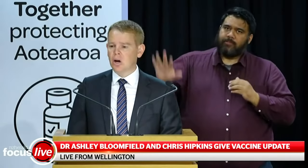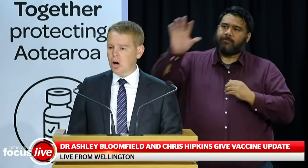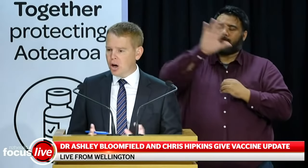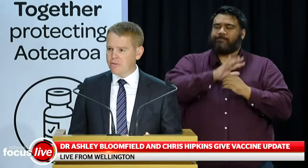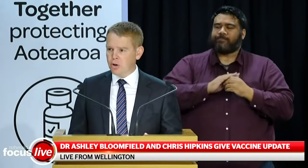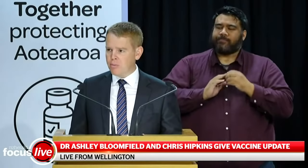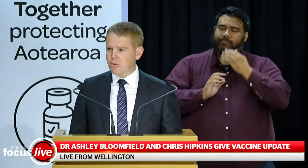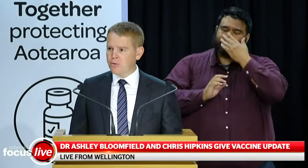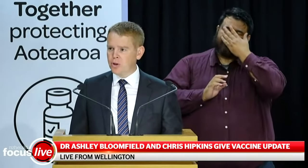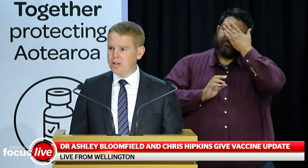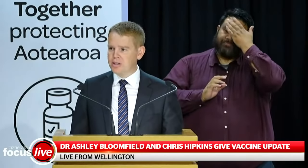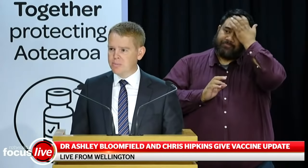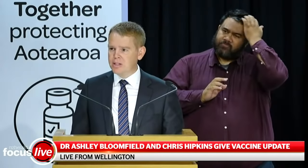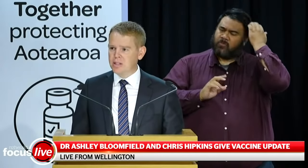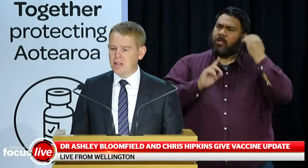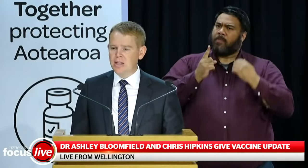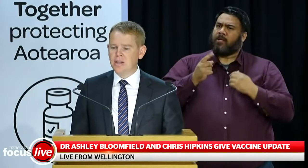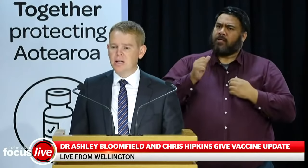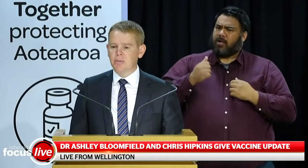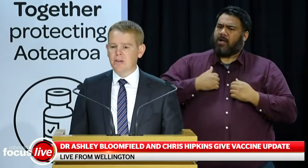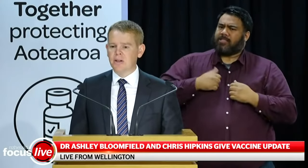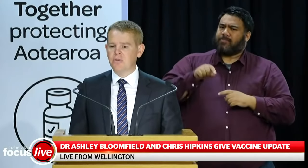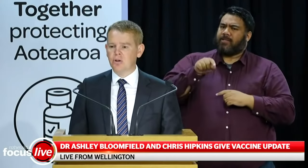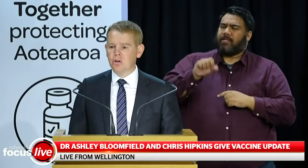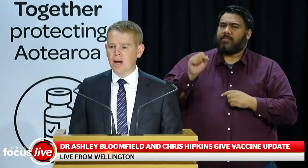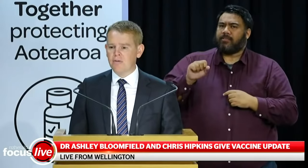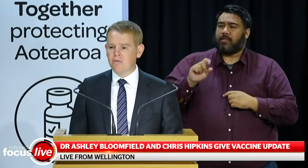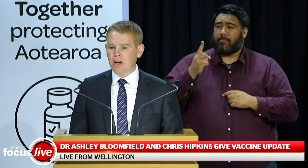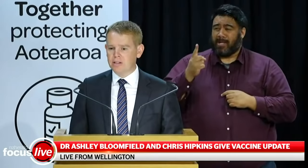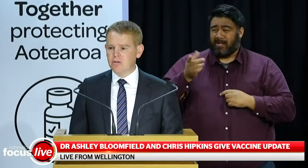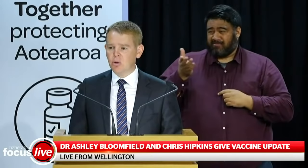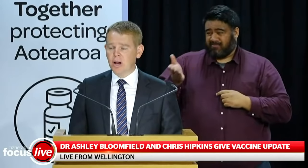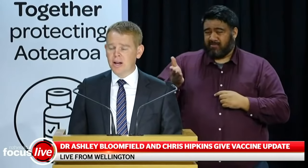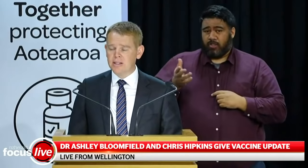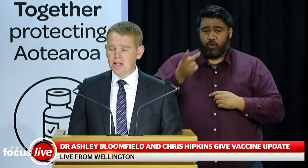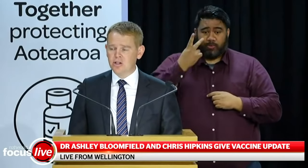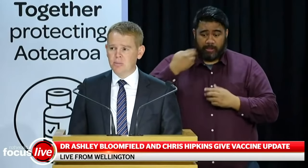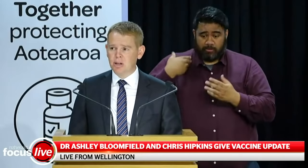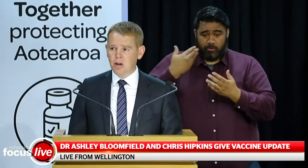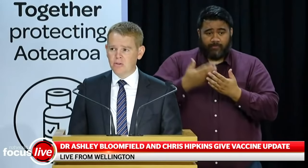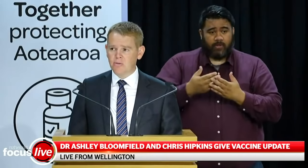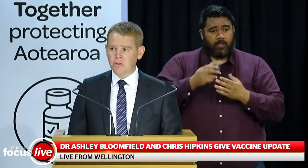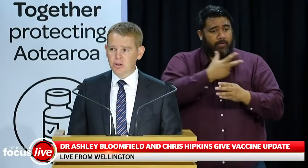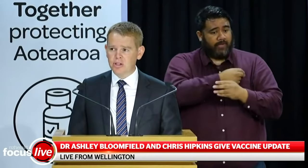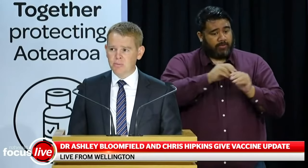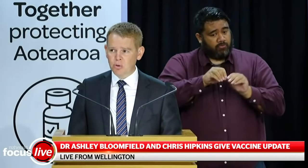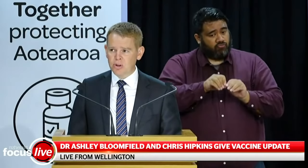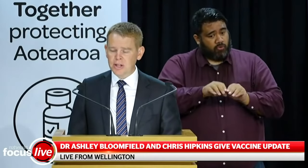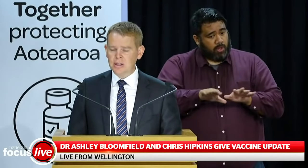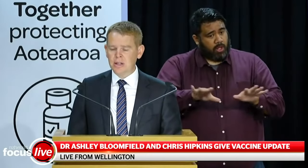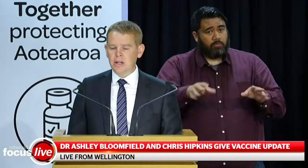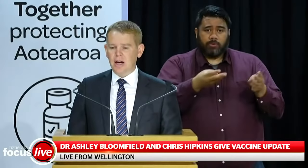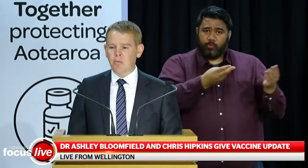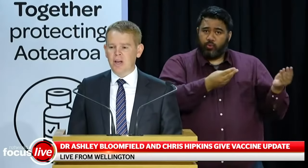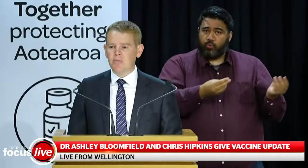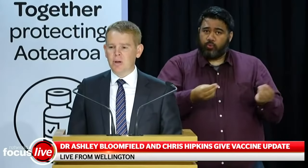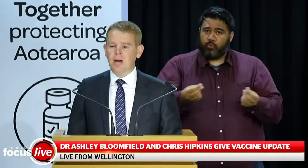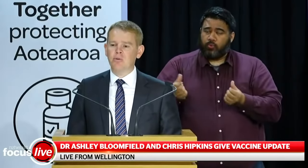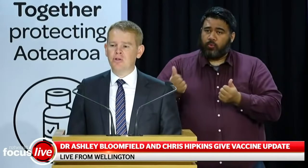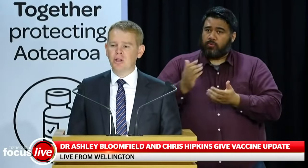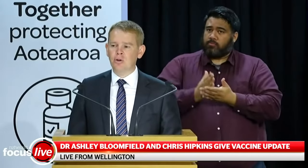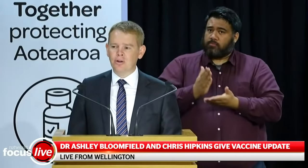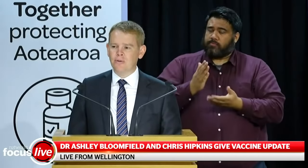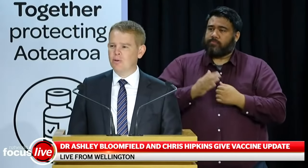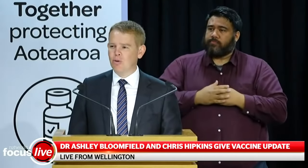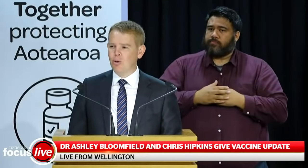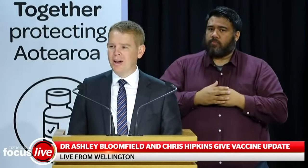basis. I'm fully expecting that, but I think if you look, our vaccine rollout has actually been going very smoothly. We have been